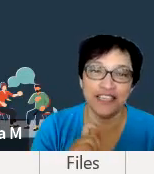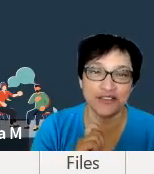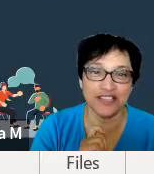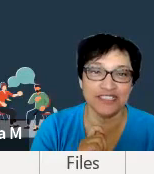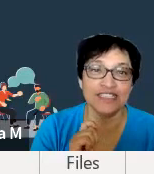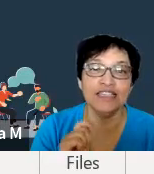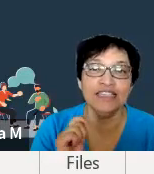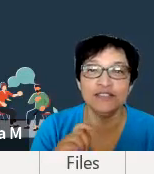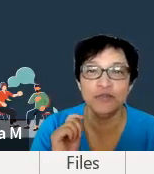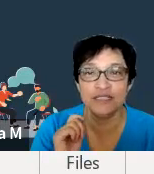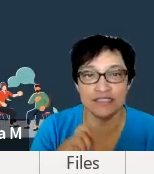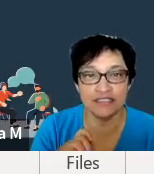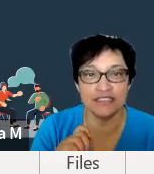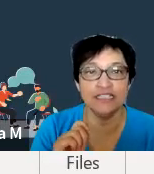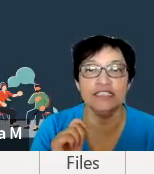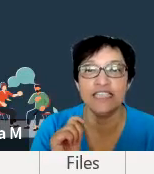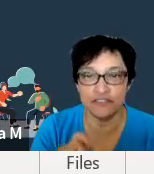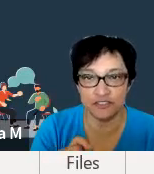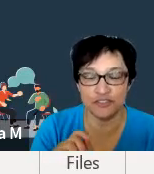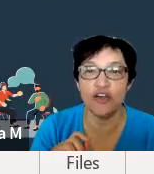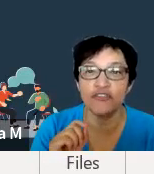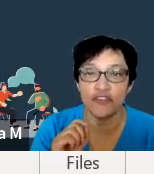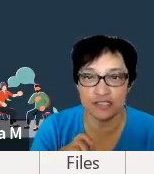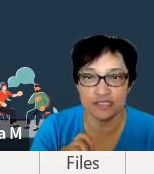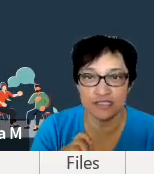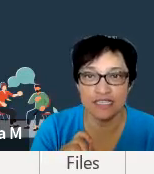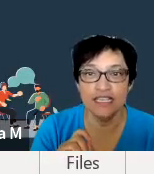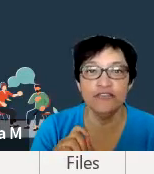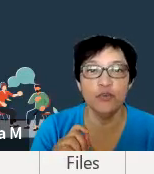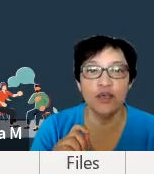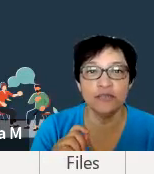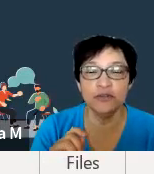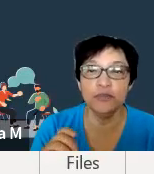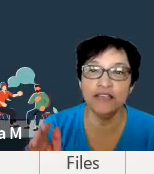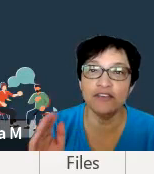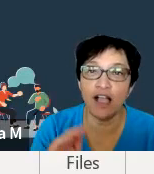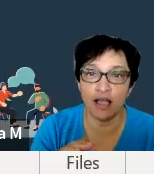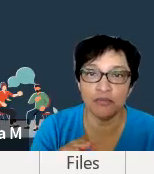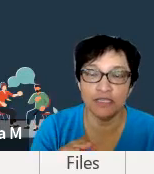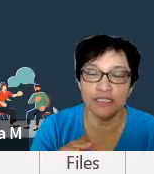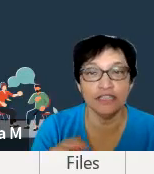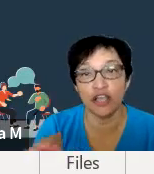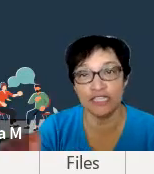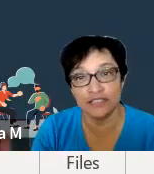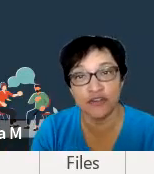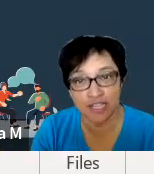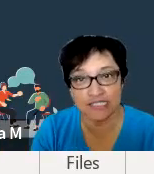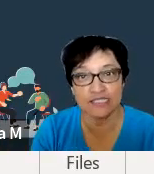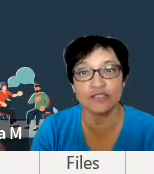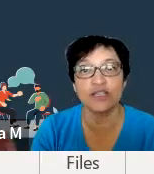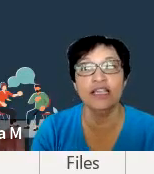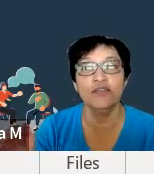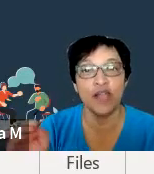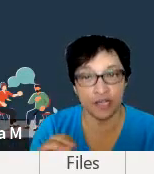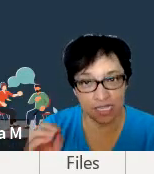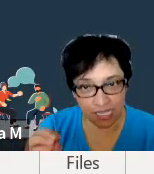behave in crisis. That needs to be considered in the definition of crisis. If you want someone to behave calm, they're not in